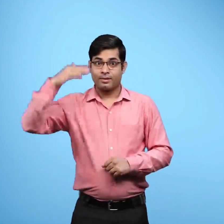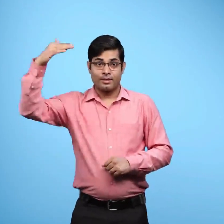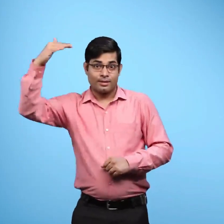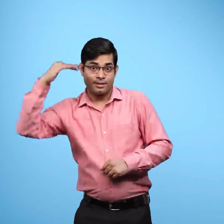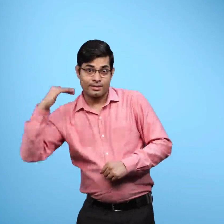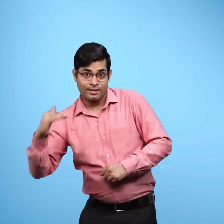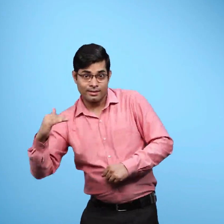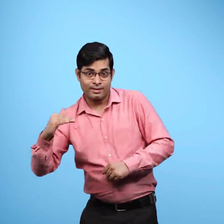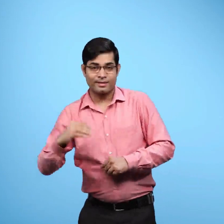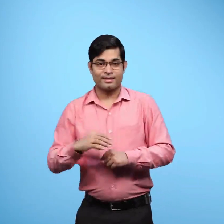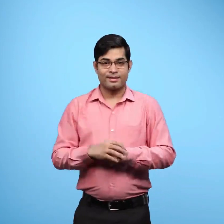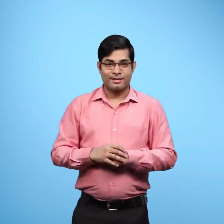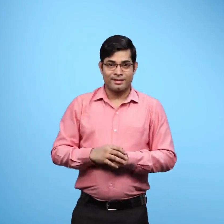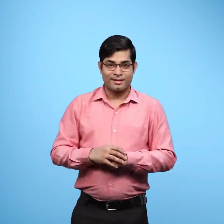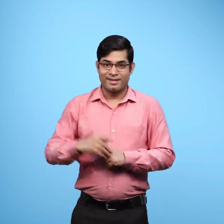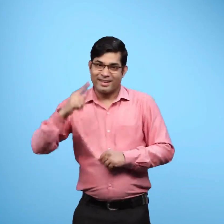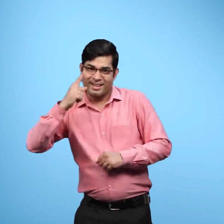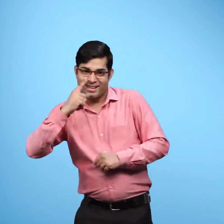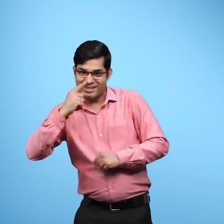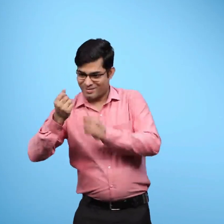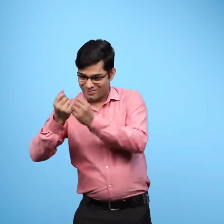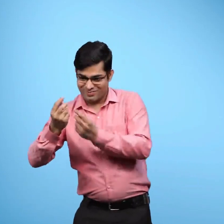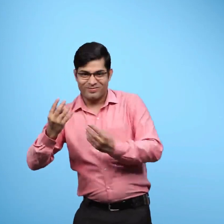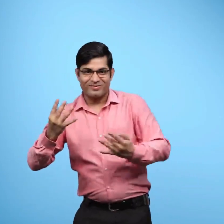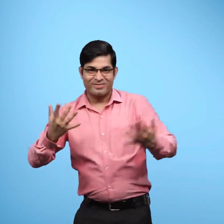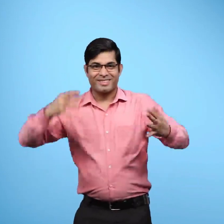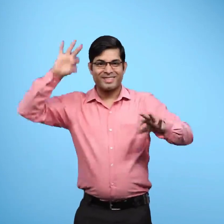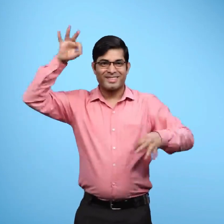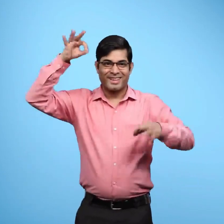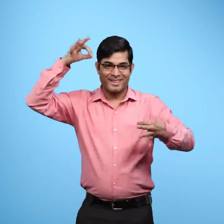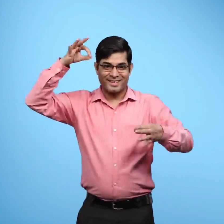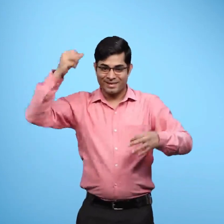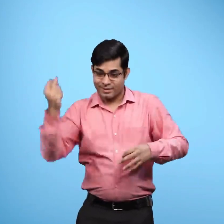Below the bullock cart, 6 females are dancing in a curved line,